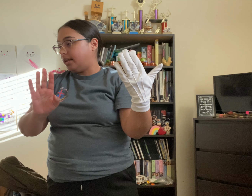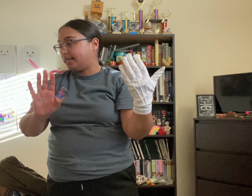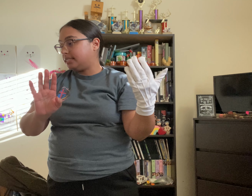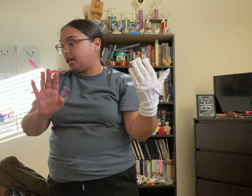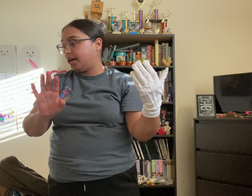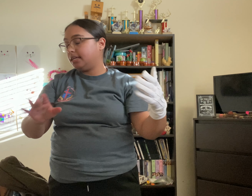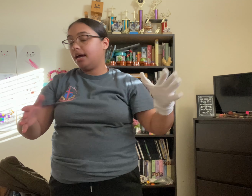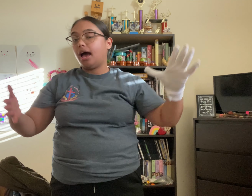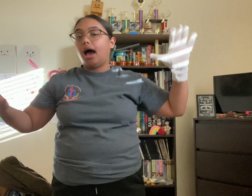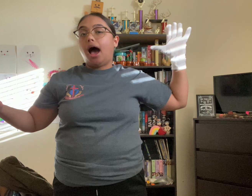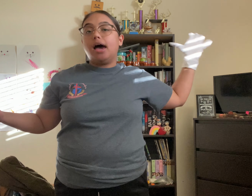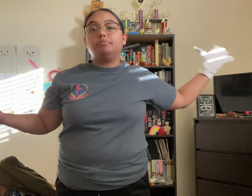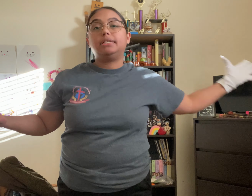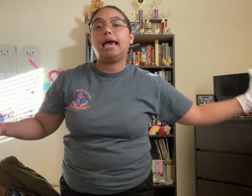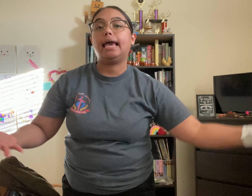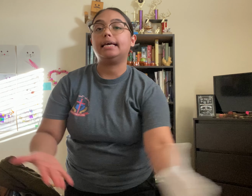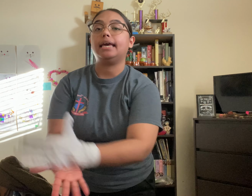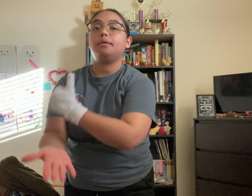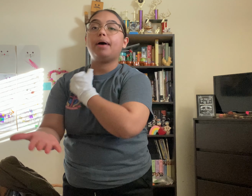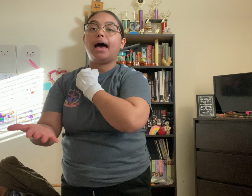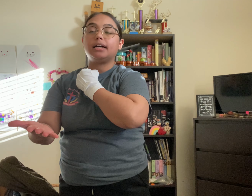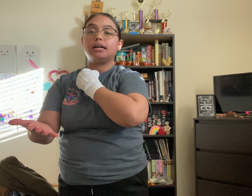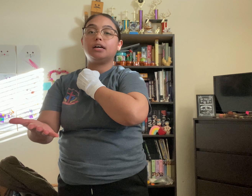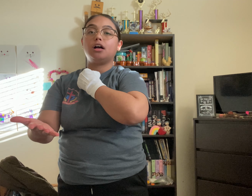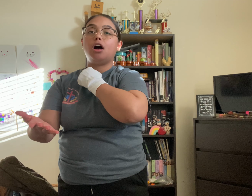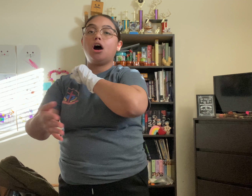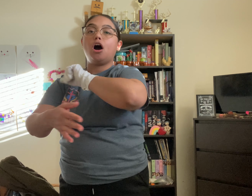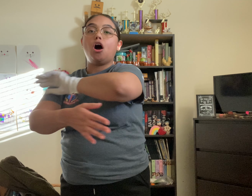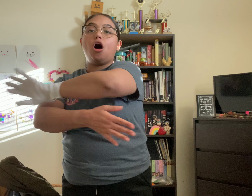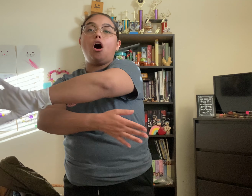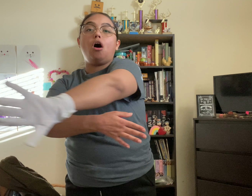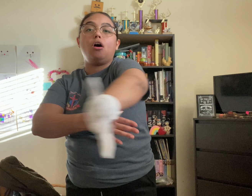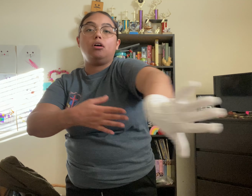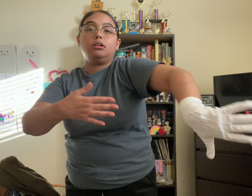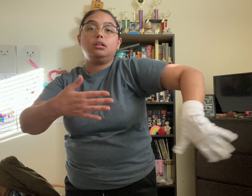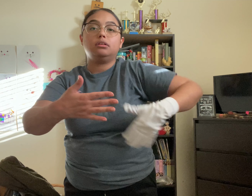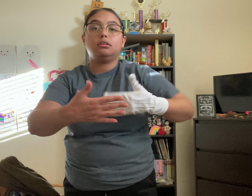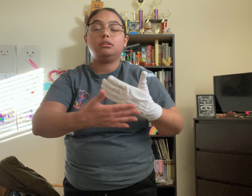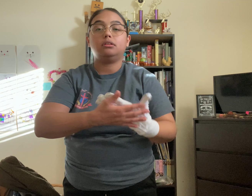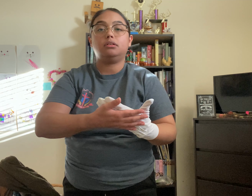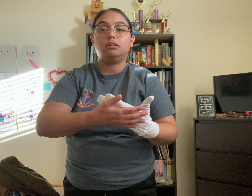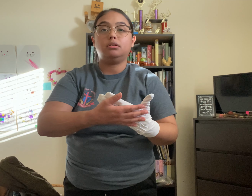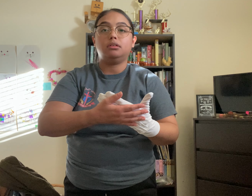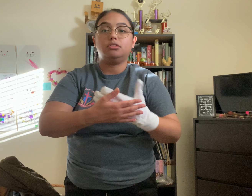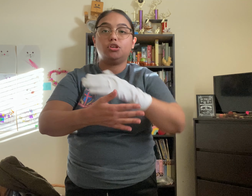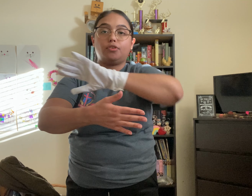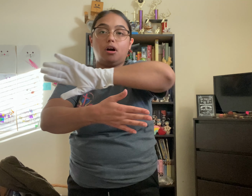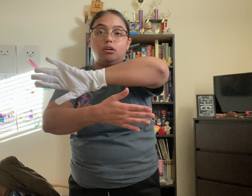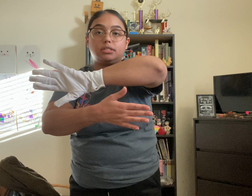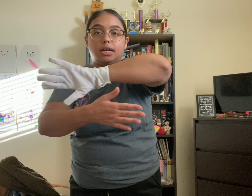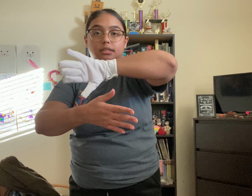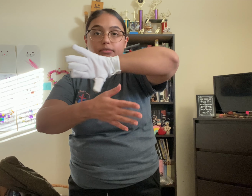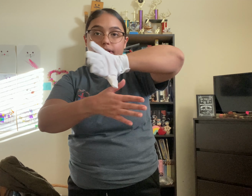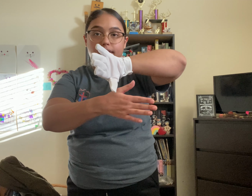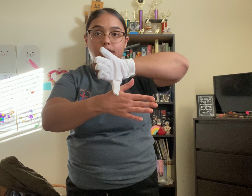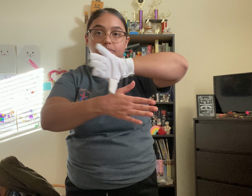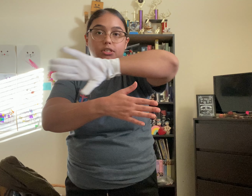Next line, I'm taking back all. So for all is kind of like this